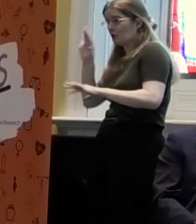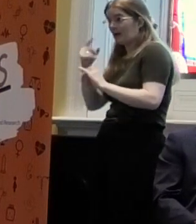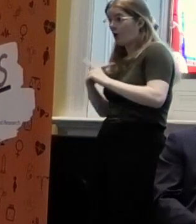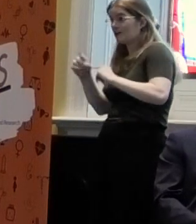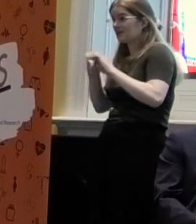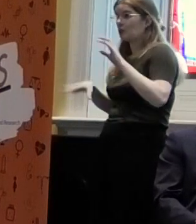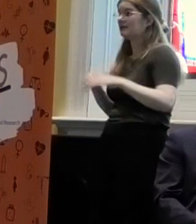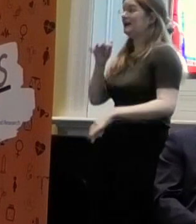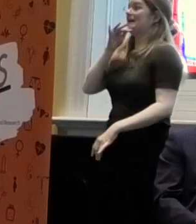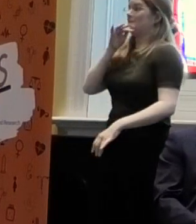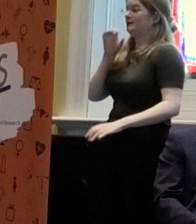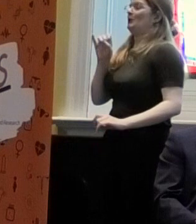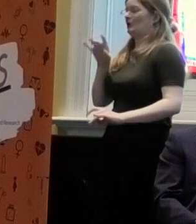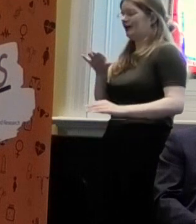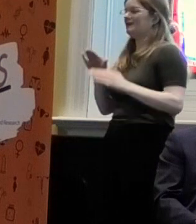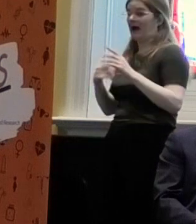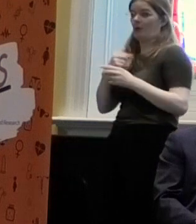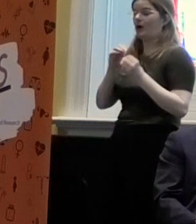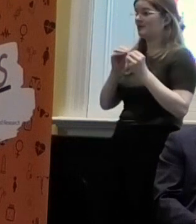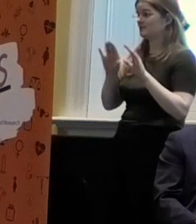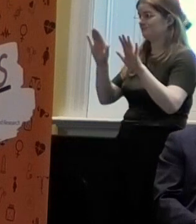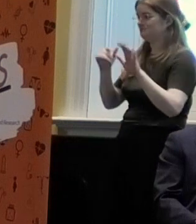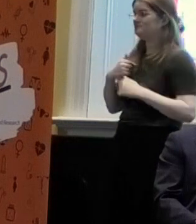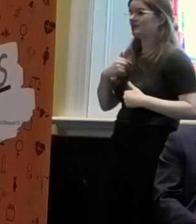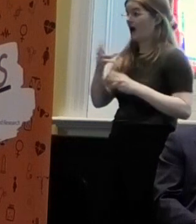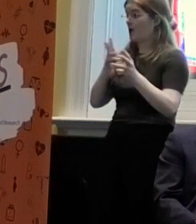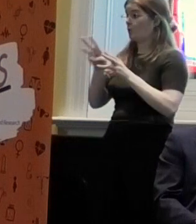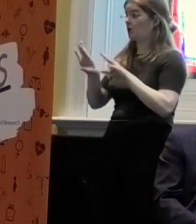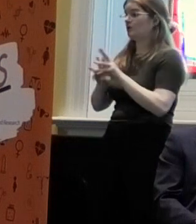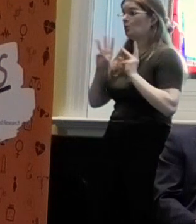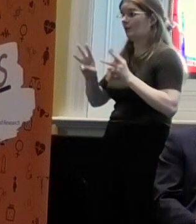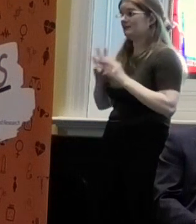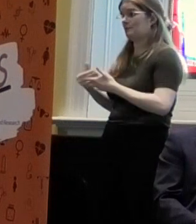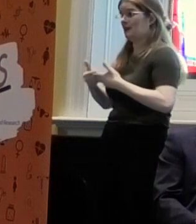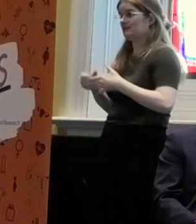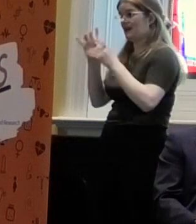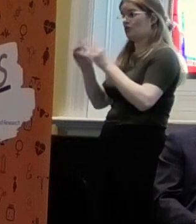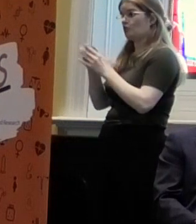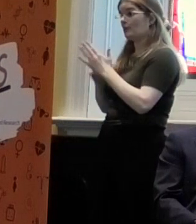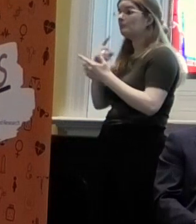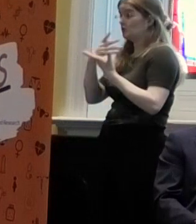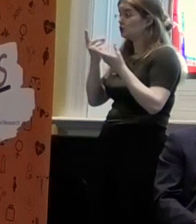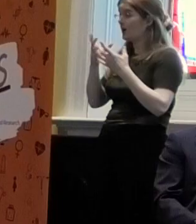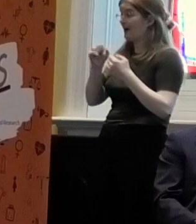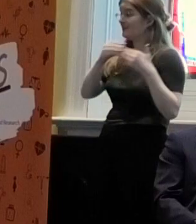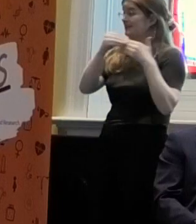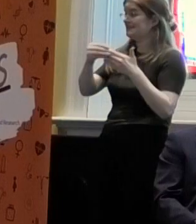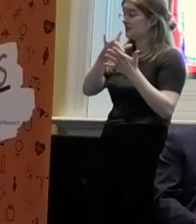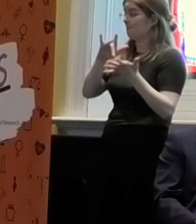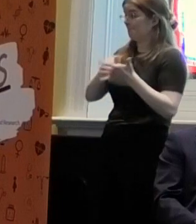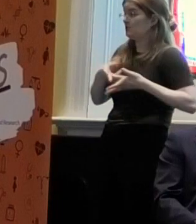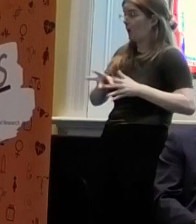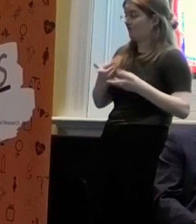Oh, okay. I might comment on that. So I work with the Women's and Infants Health Programme, but there's a lead midwife, Angela Dunn,